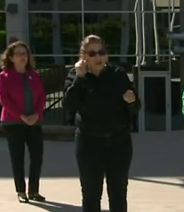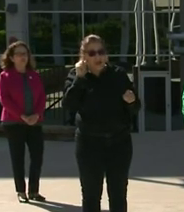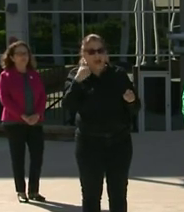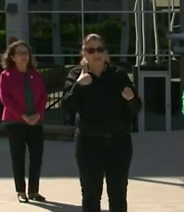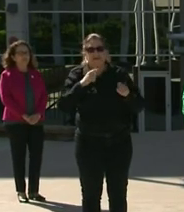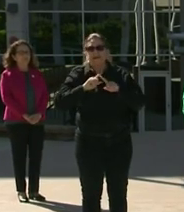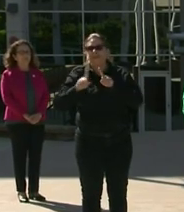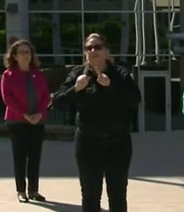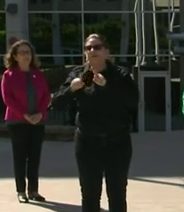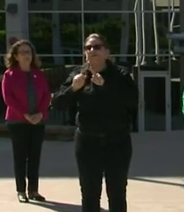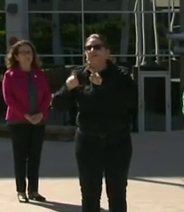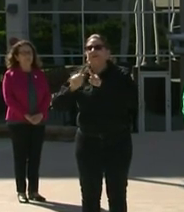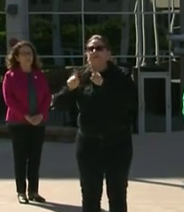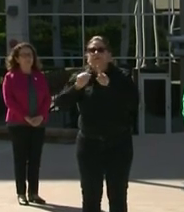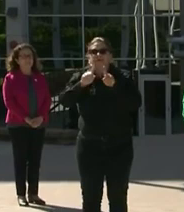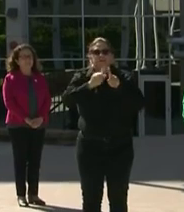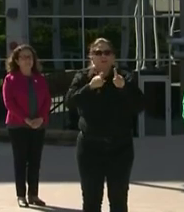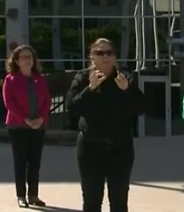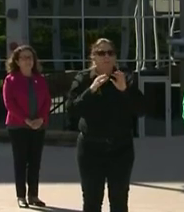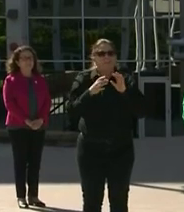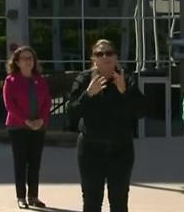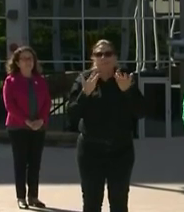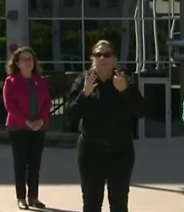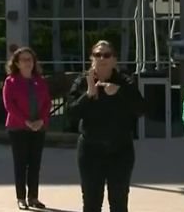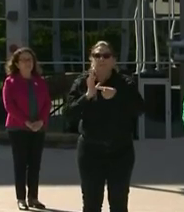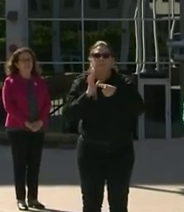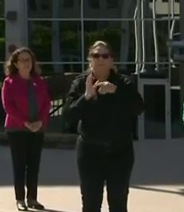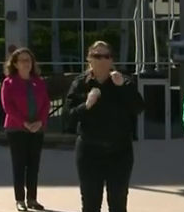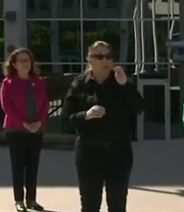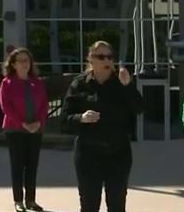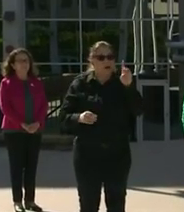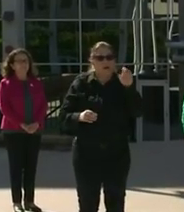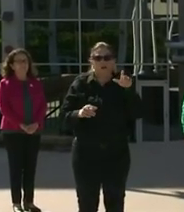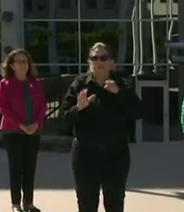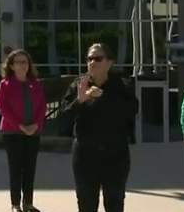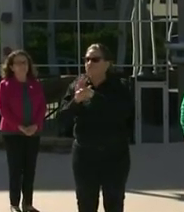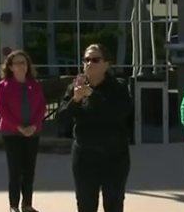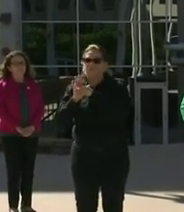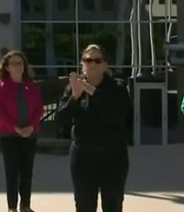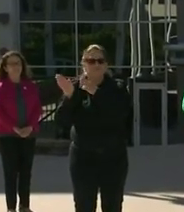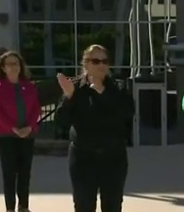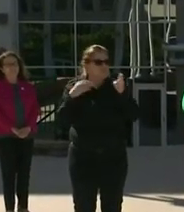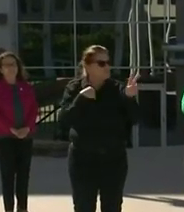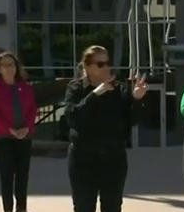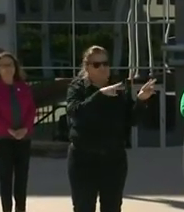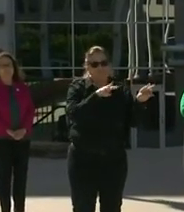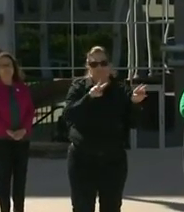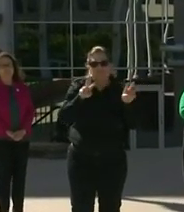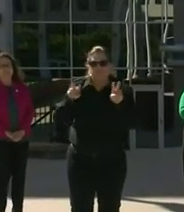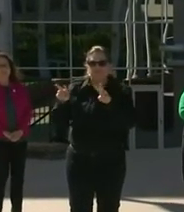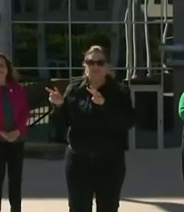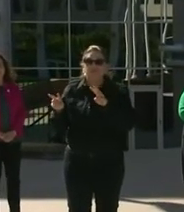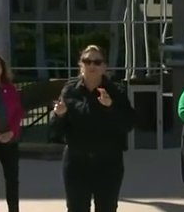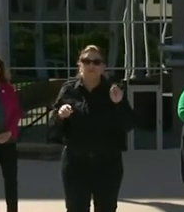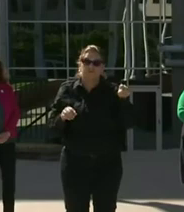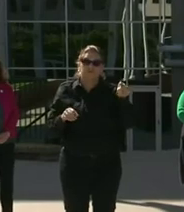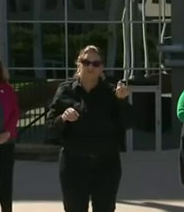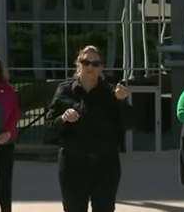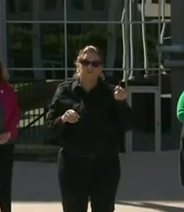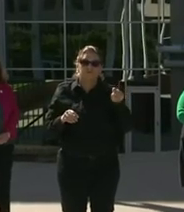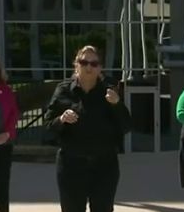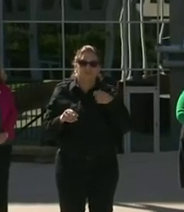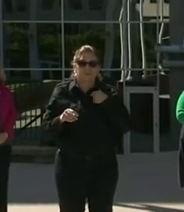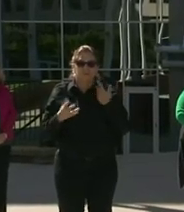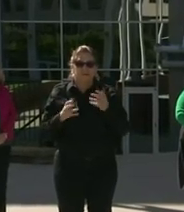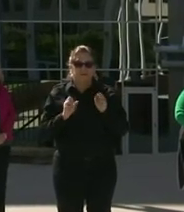have been produced. We're inputting our data in those models as well. And I'll say this,